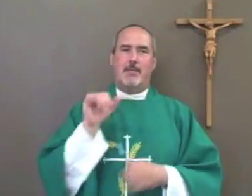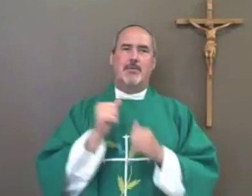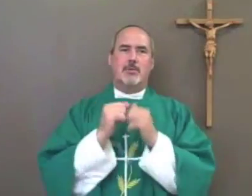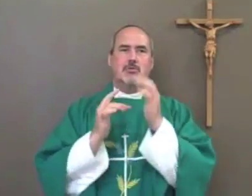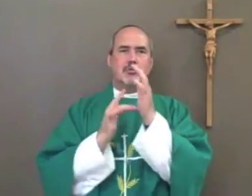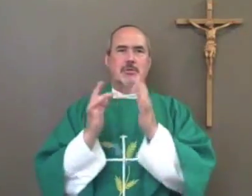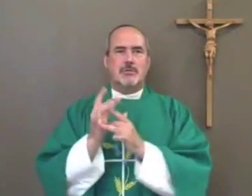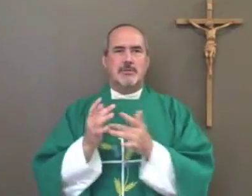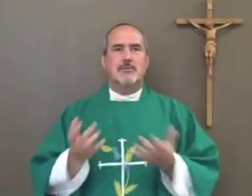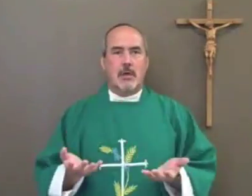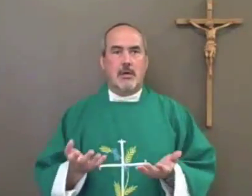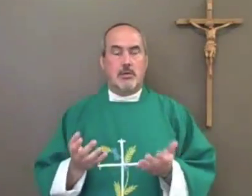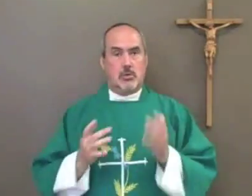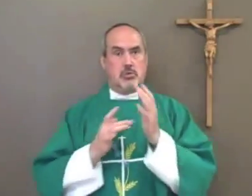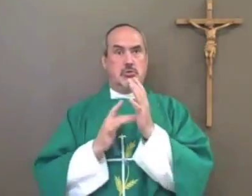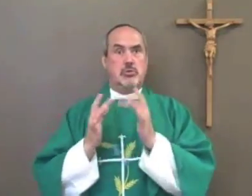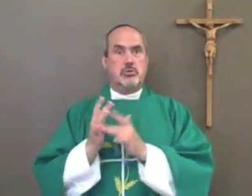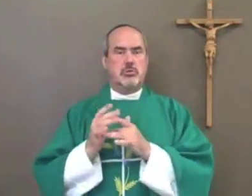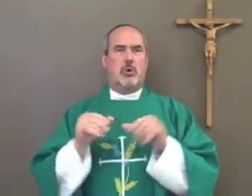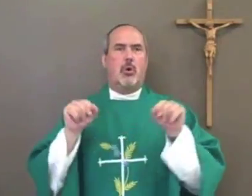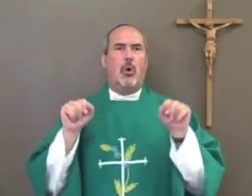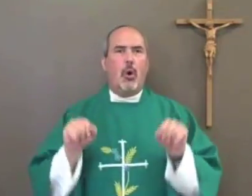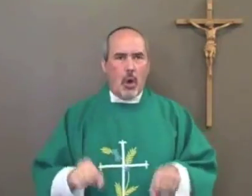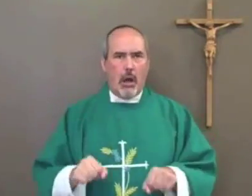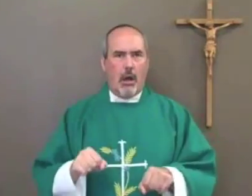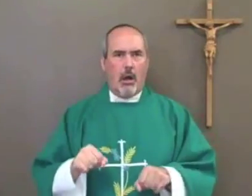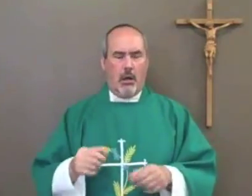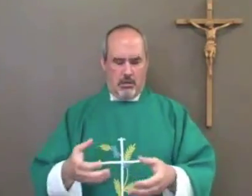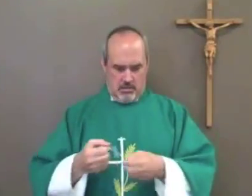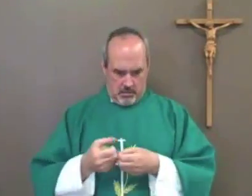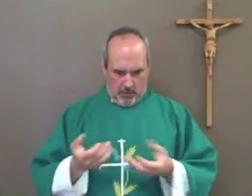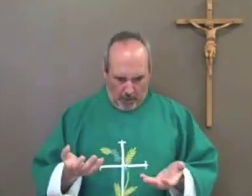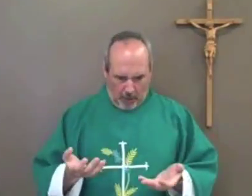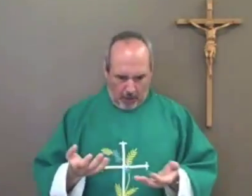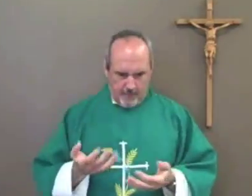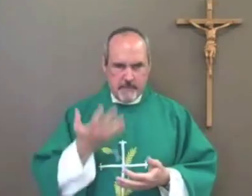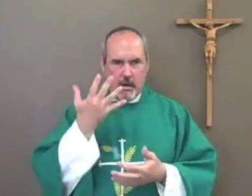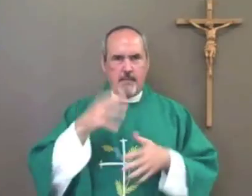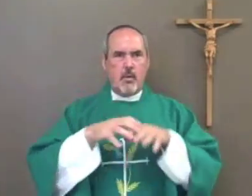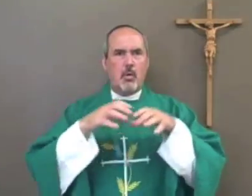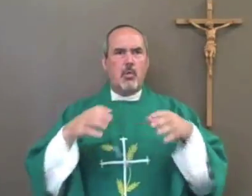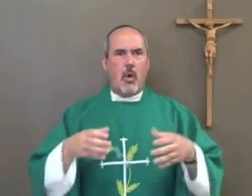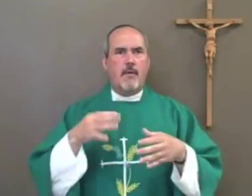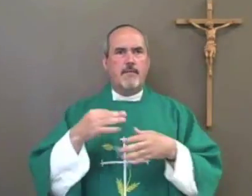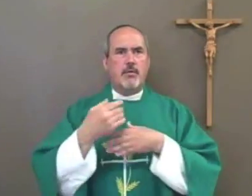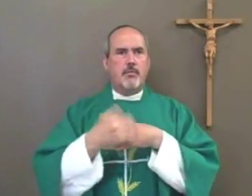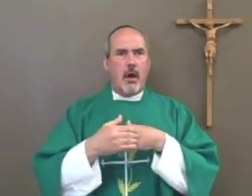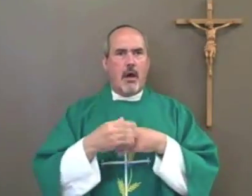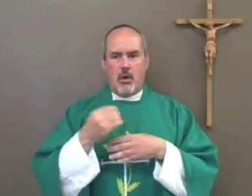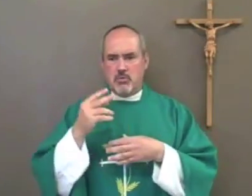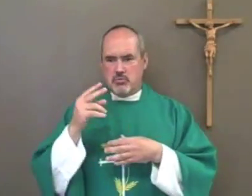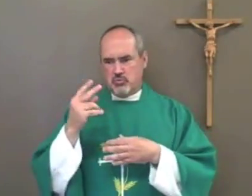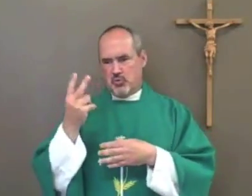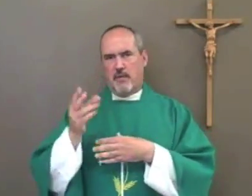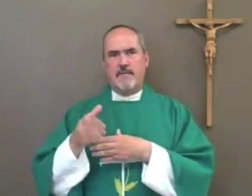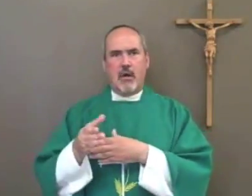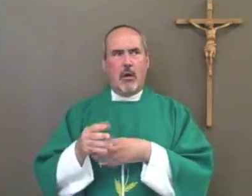of it. And this is exactly what Jesus did in the gospel. He was given 5 loaves of bread and